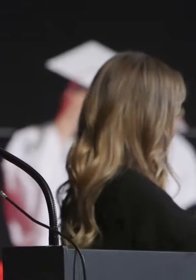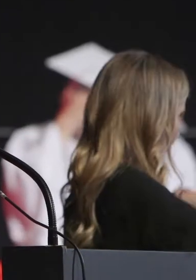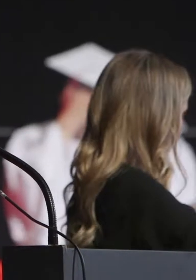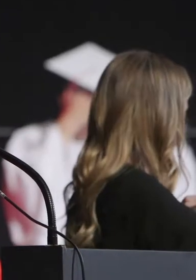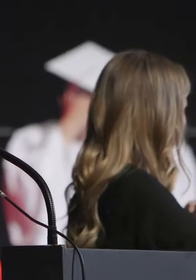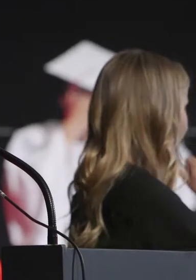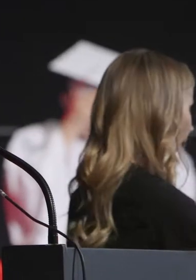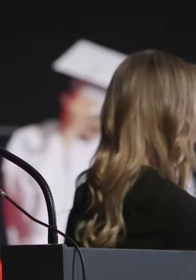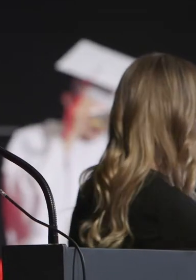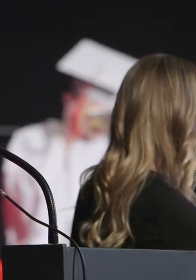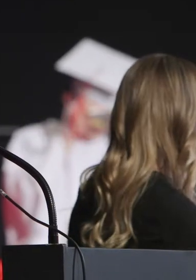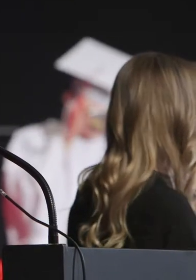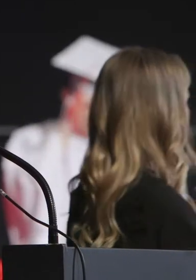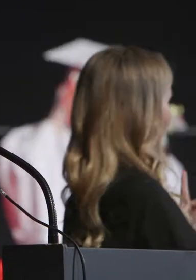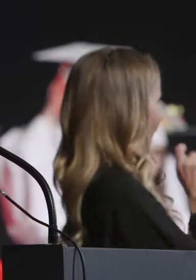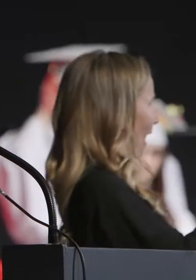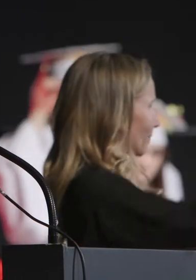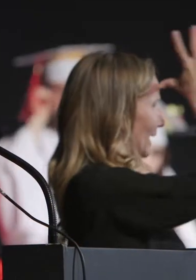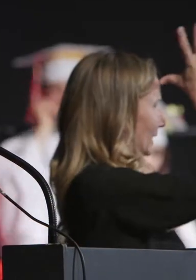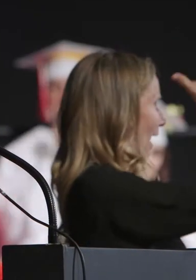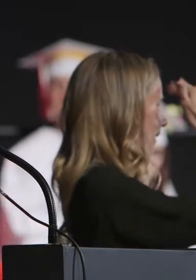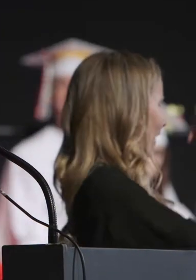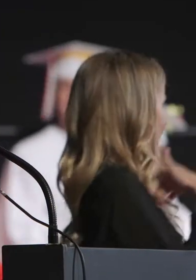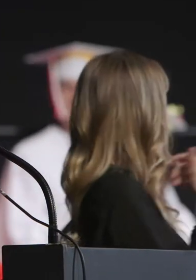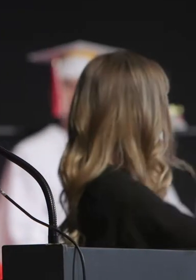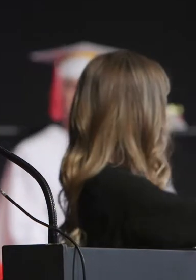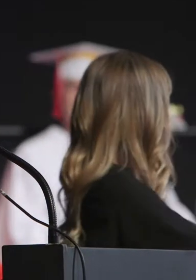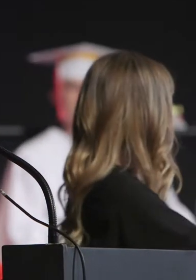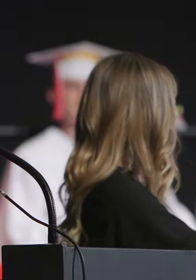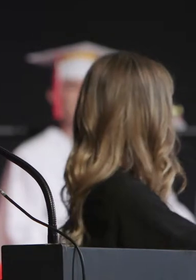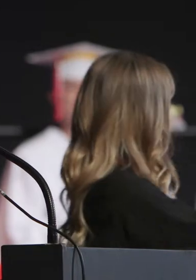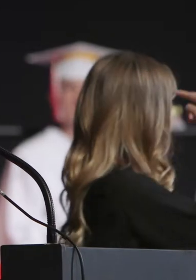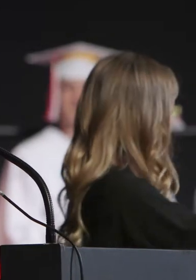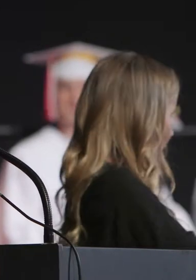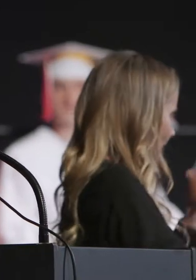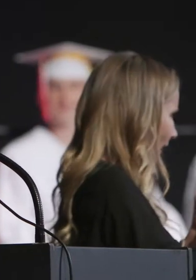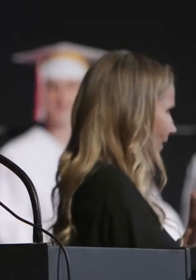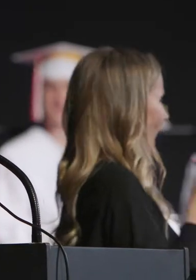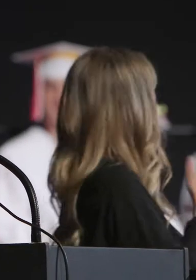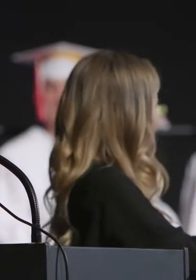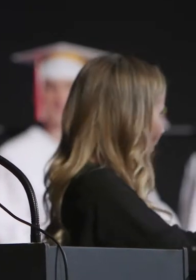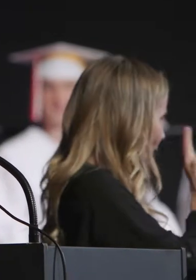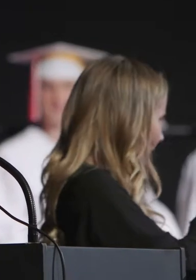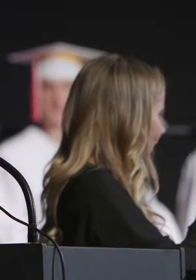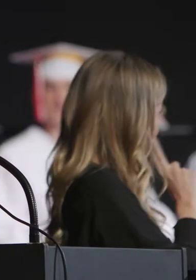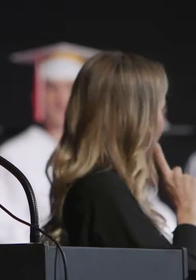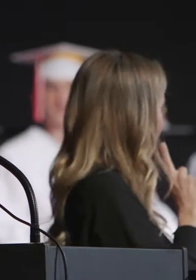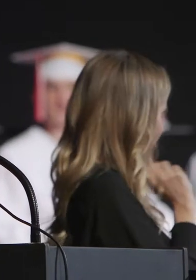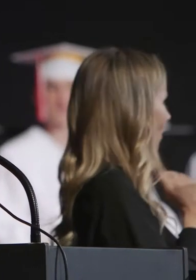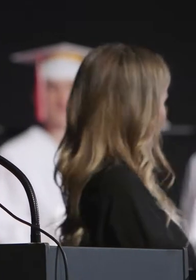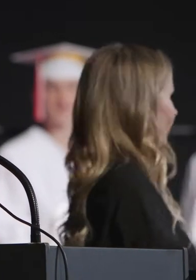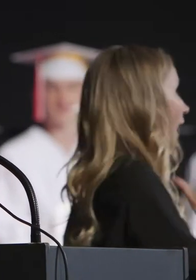about this, given that he has a PhD in neuroscience. After 30 minutes or so, I was confident I had made the correct decision not to major